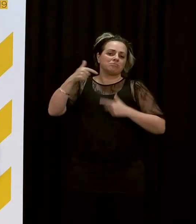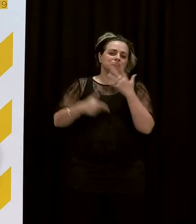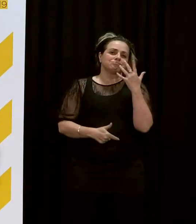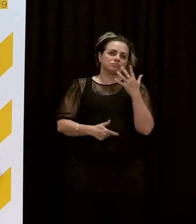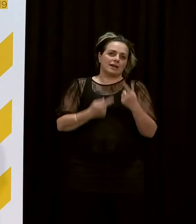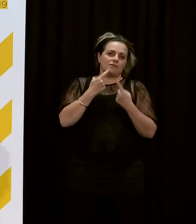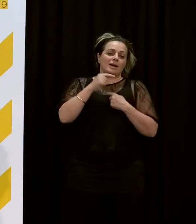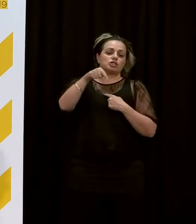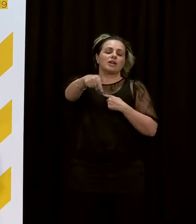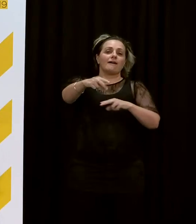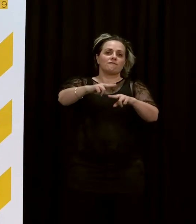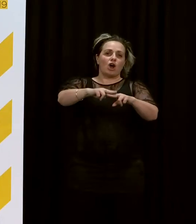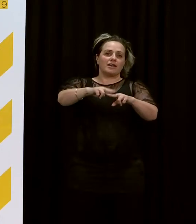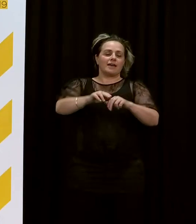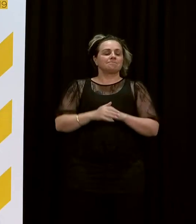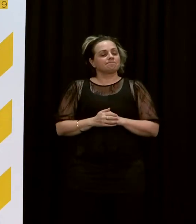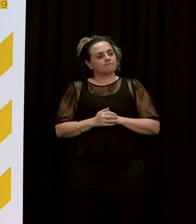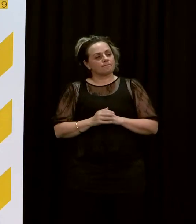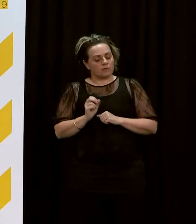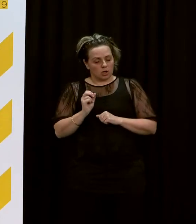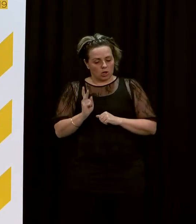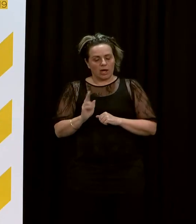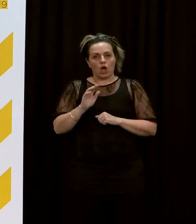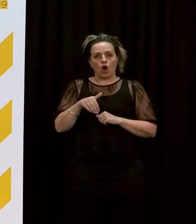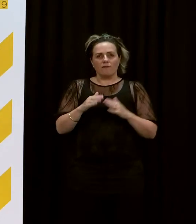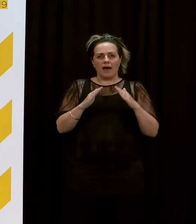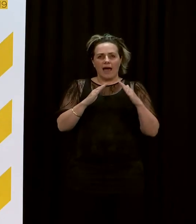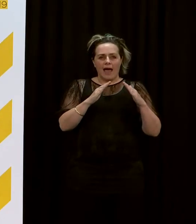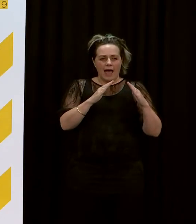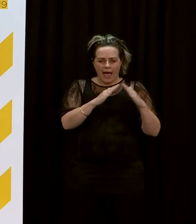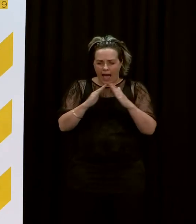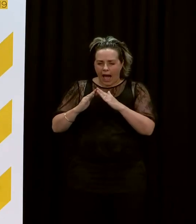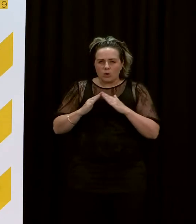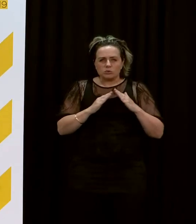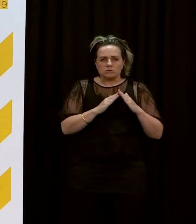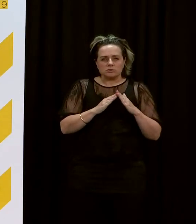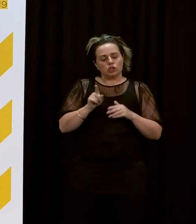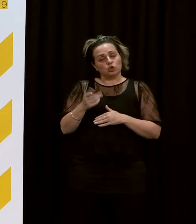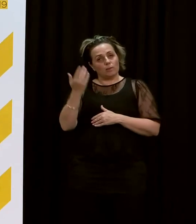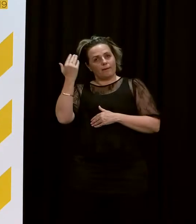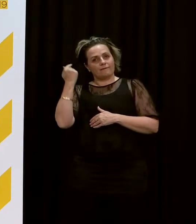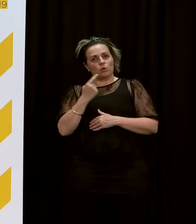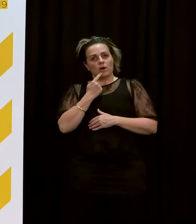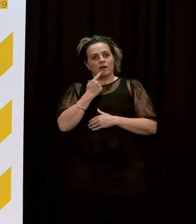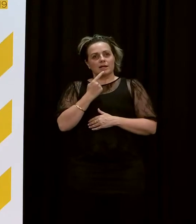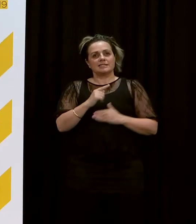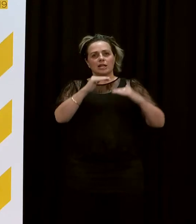information on Friday. Okay, and in terms of households, you've previously indicated